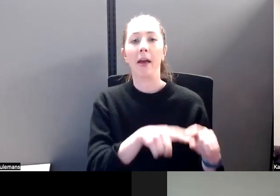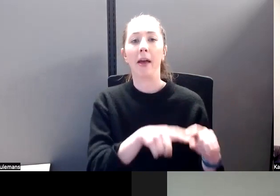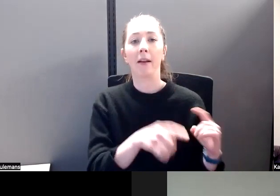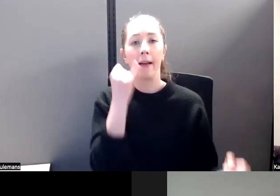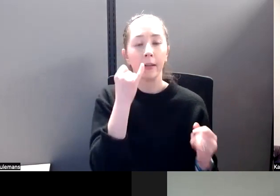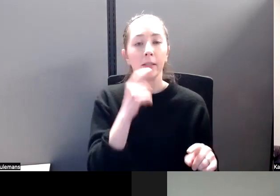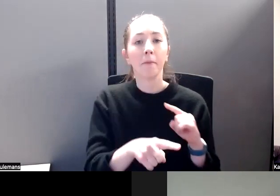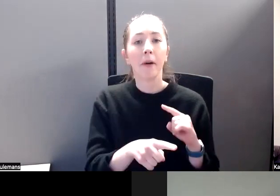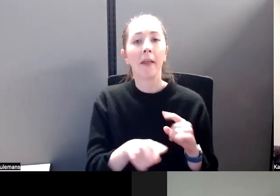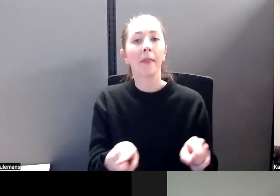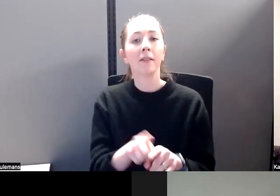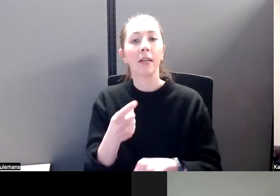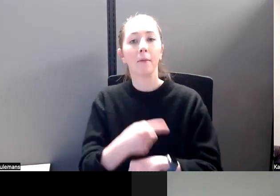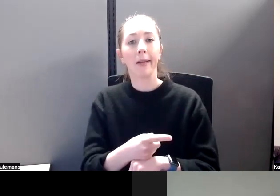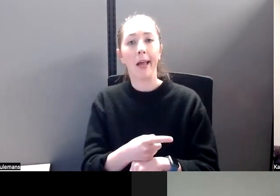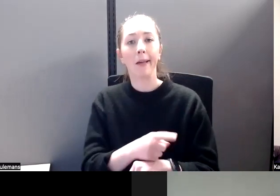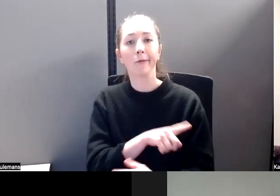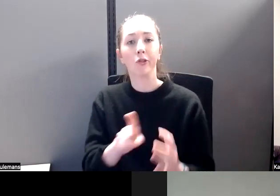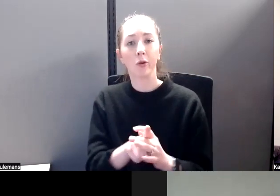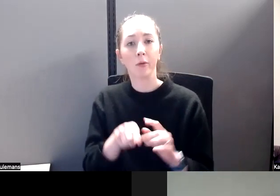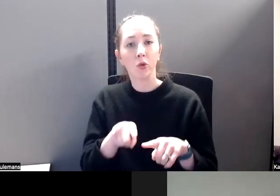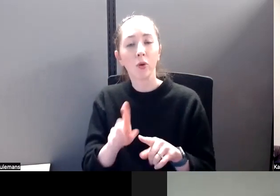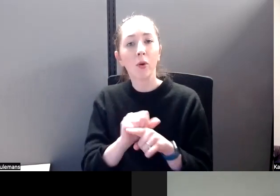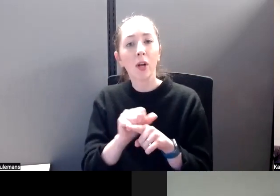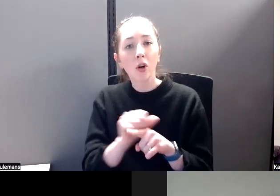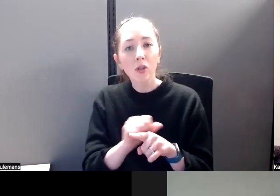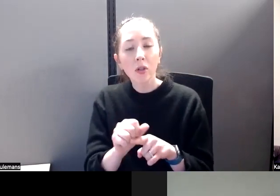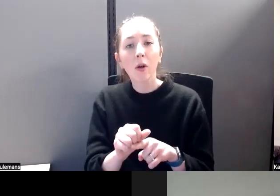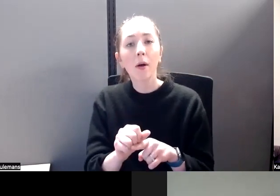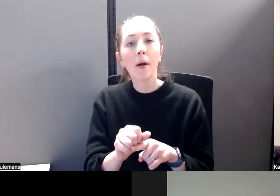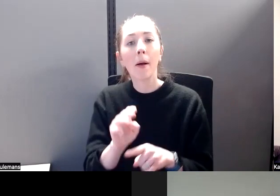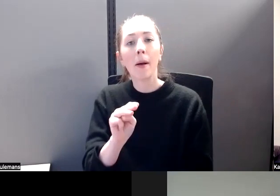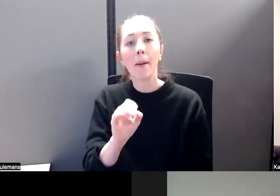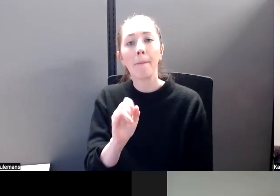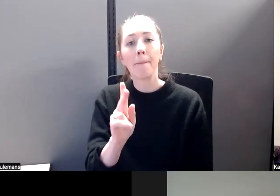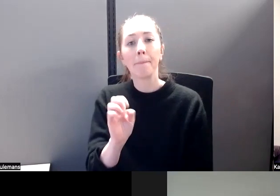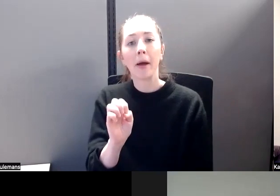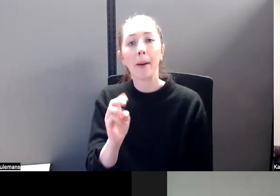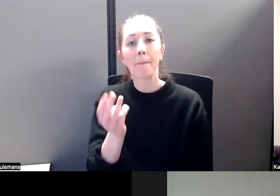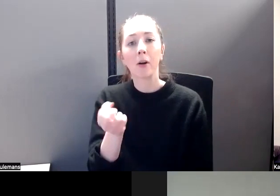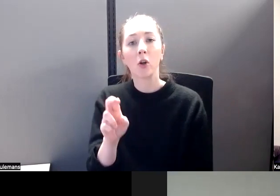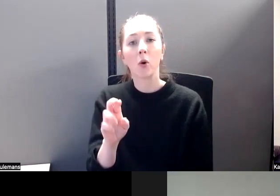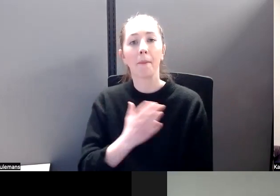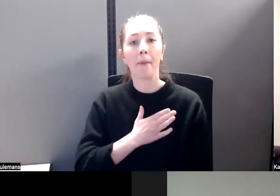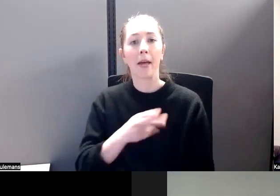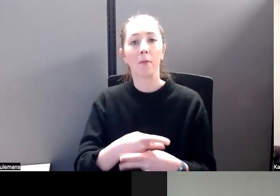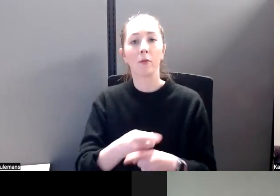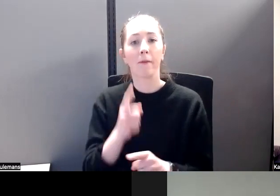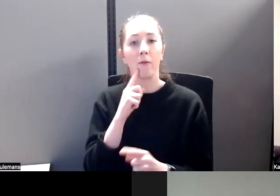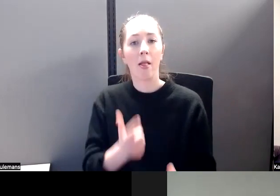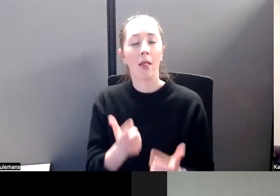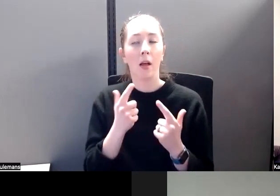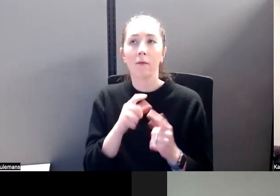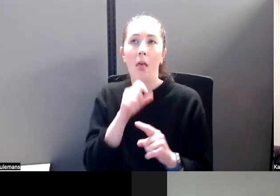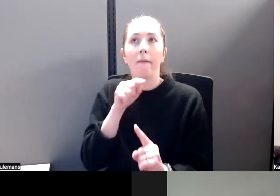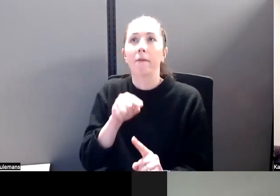we also changed things, in rehearsal. We, Mike Barbuto, who's my producer for life. I love him. We